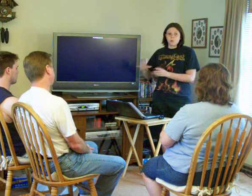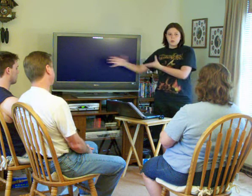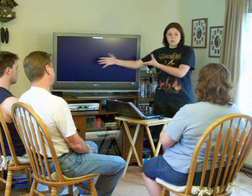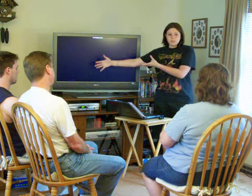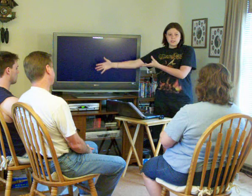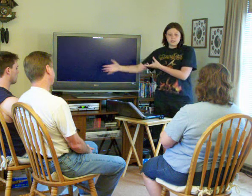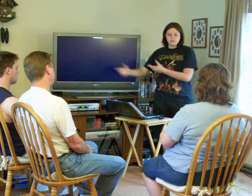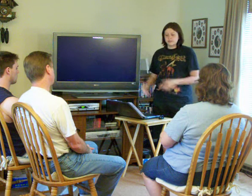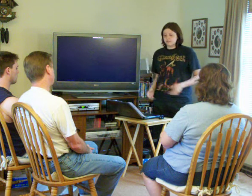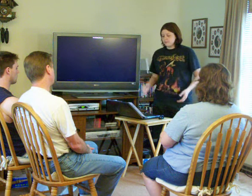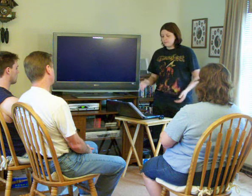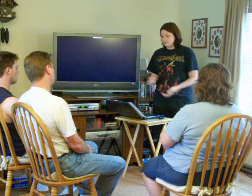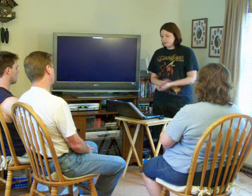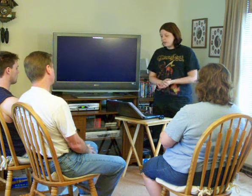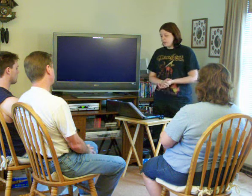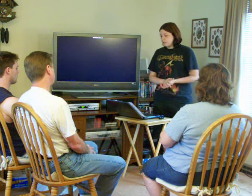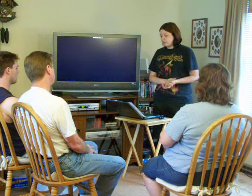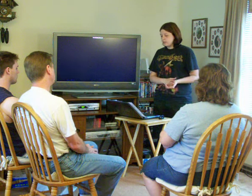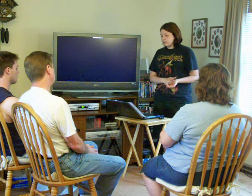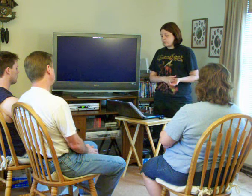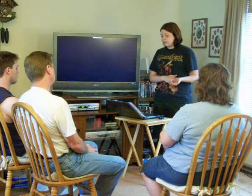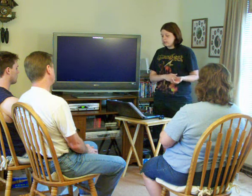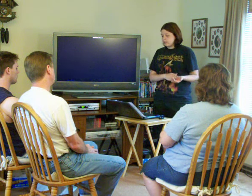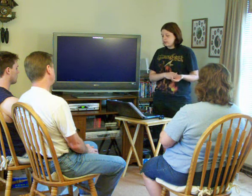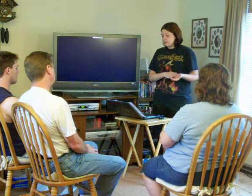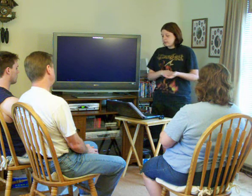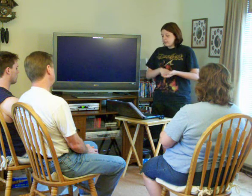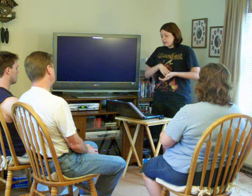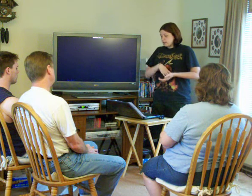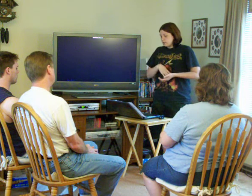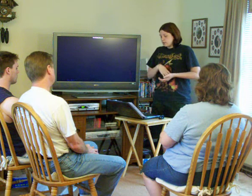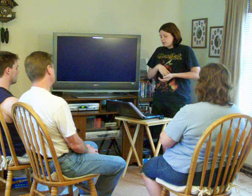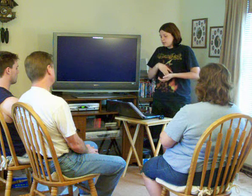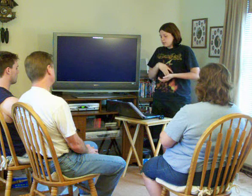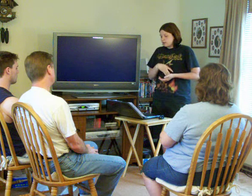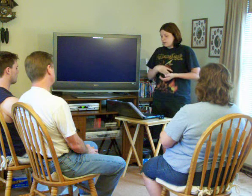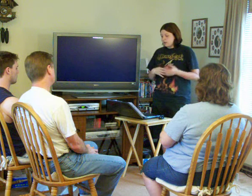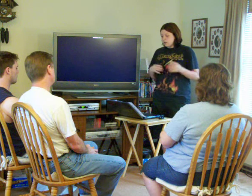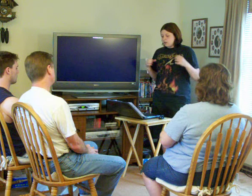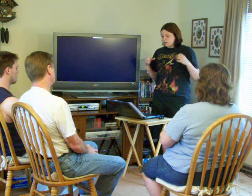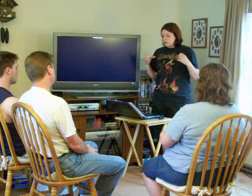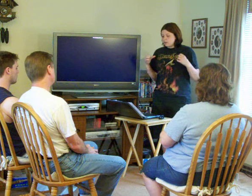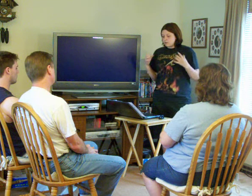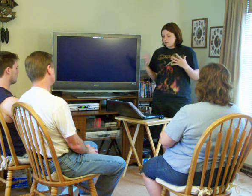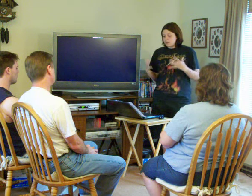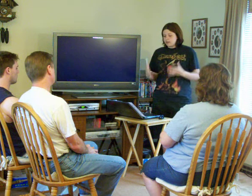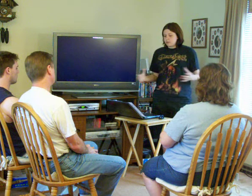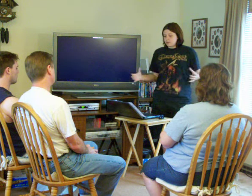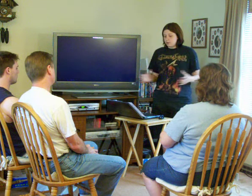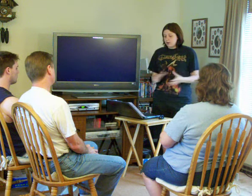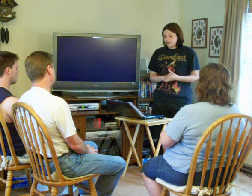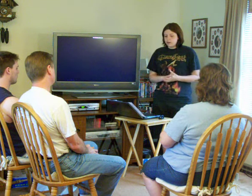world. So basically, American Sign Language is this great thing that was brought here.